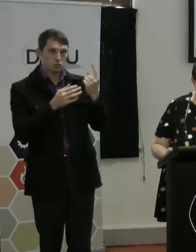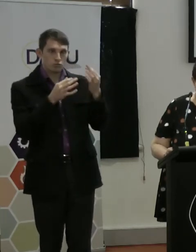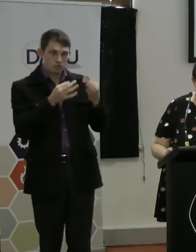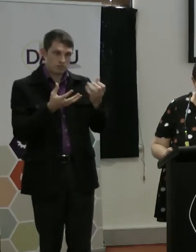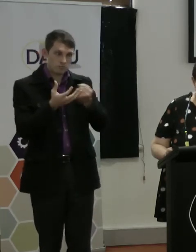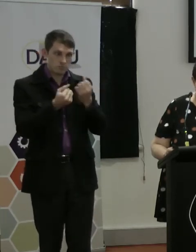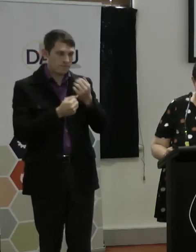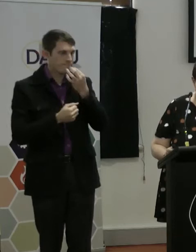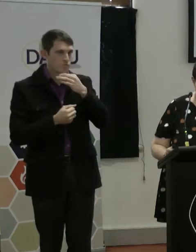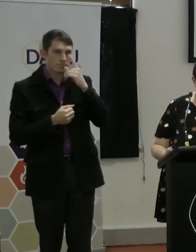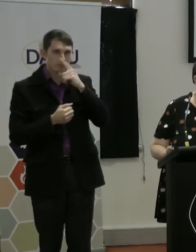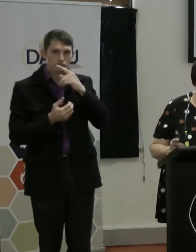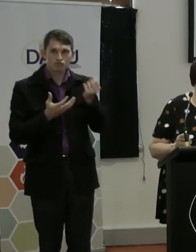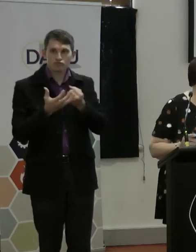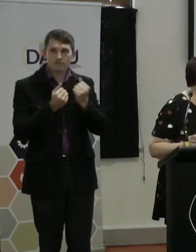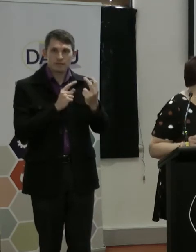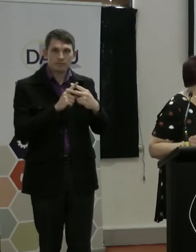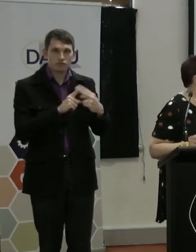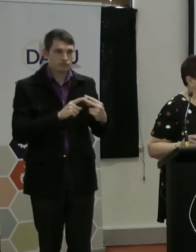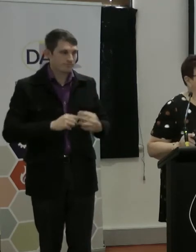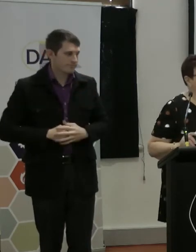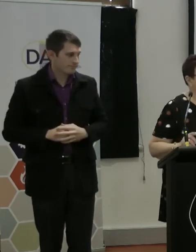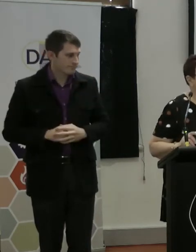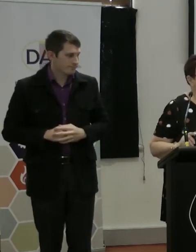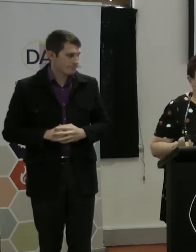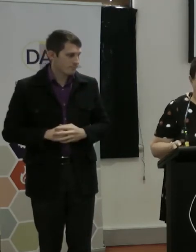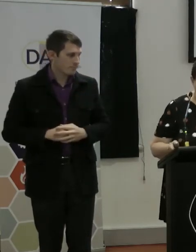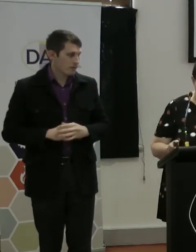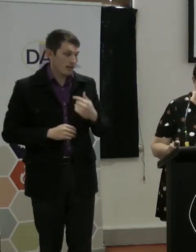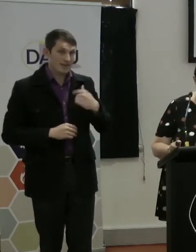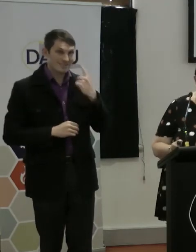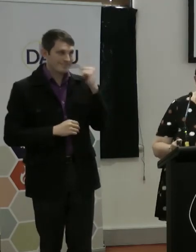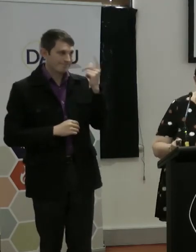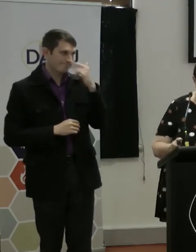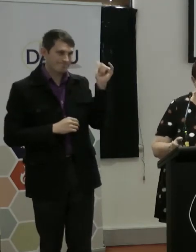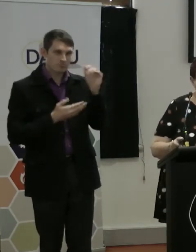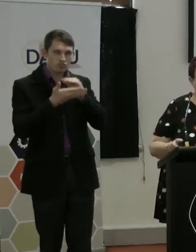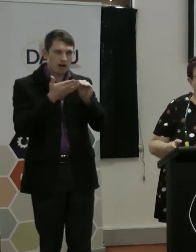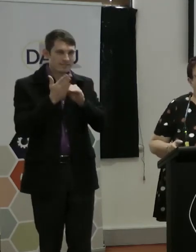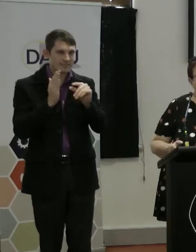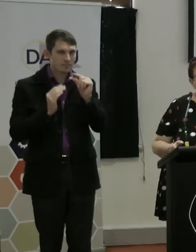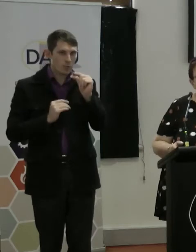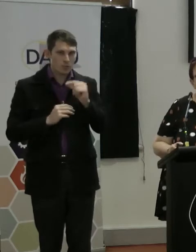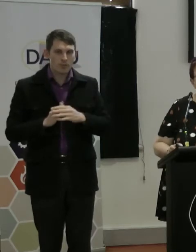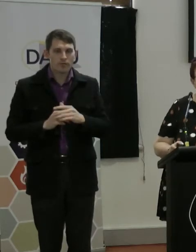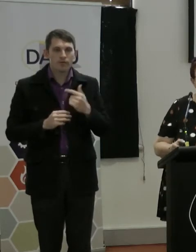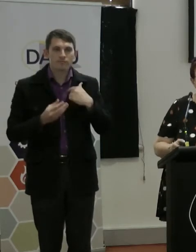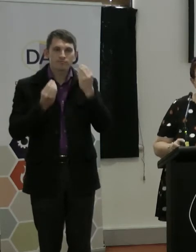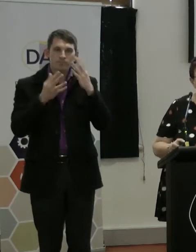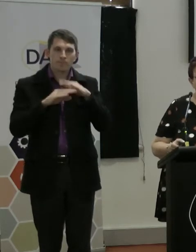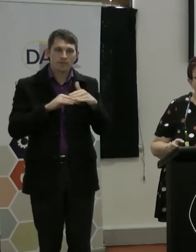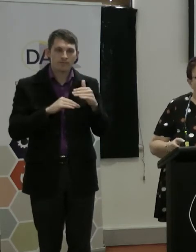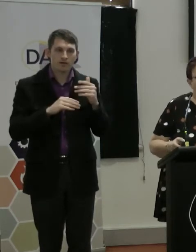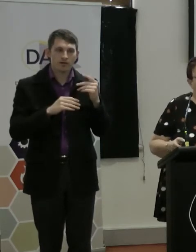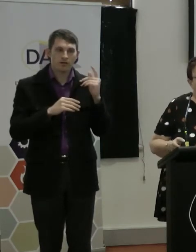that this is in very little writing. Just an update in relation to the progress of